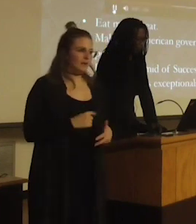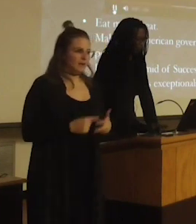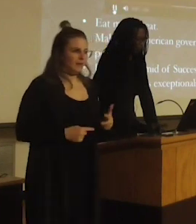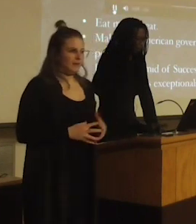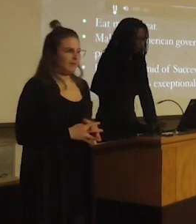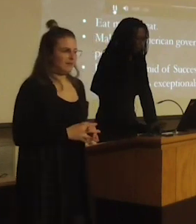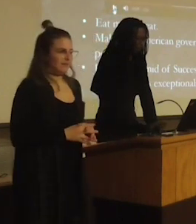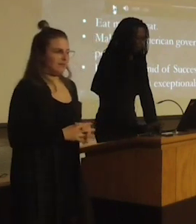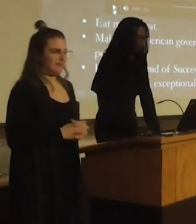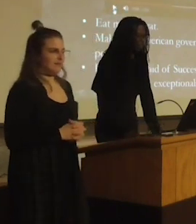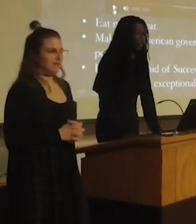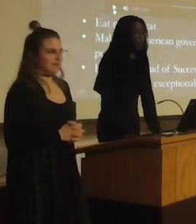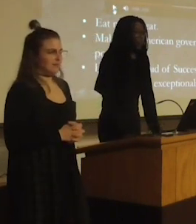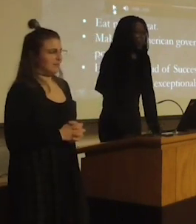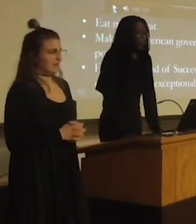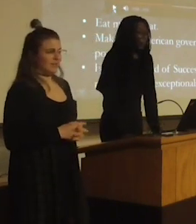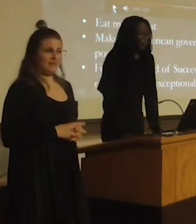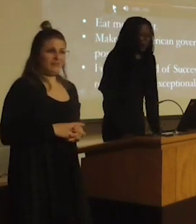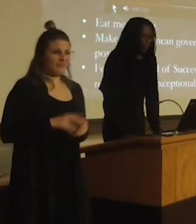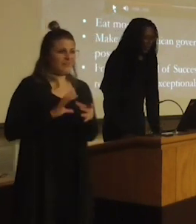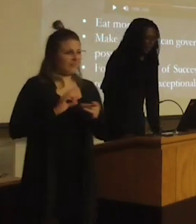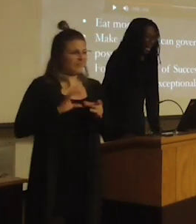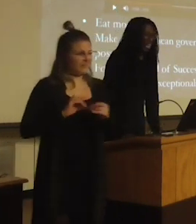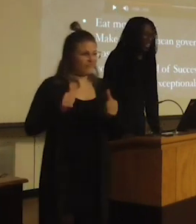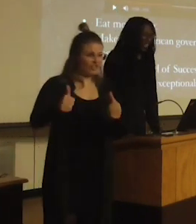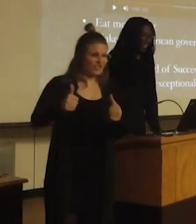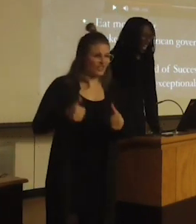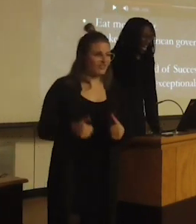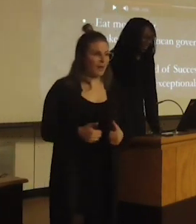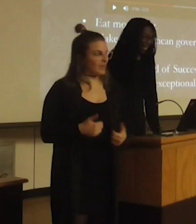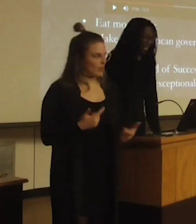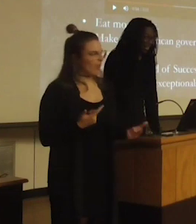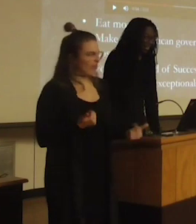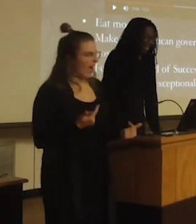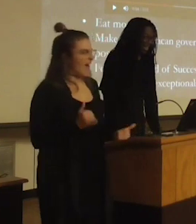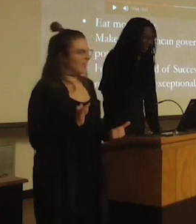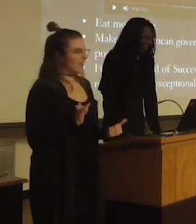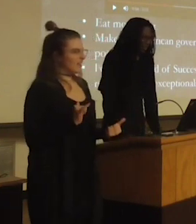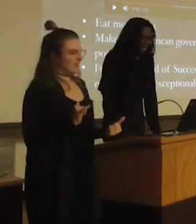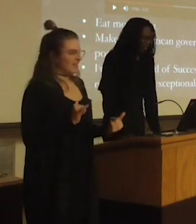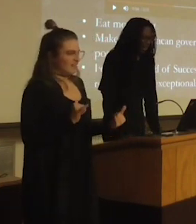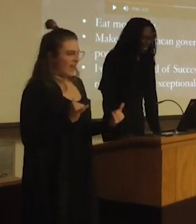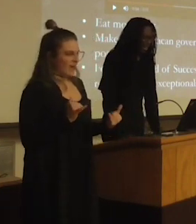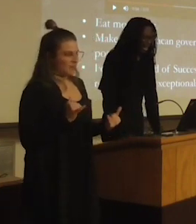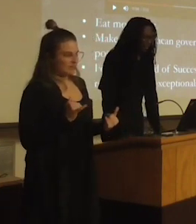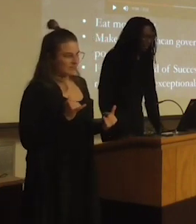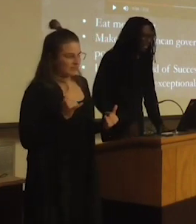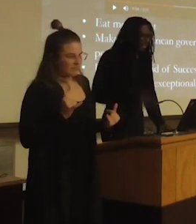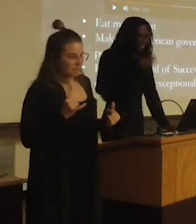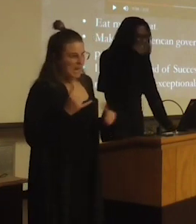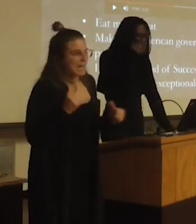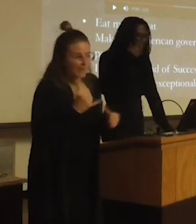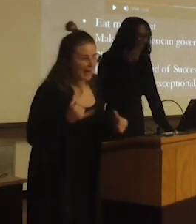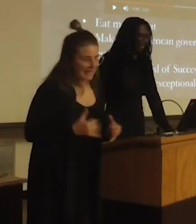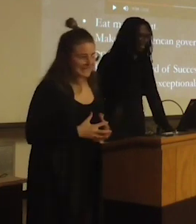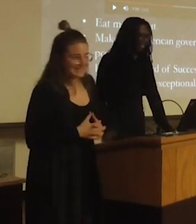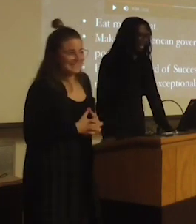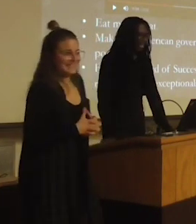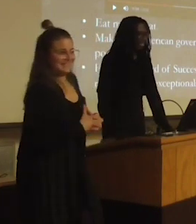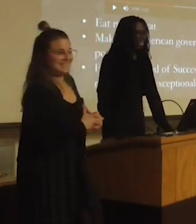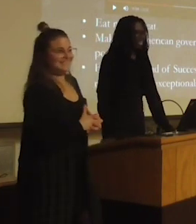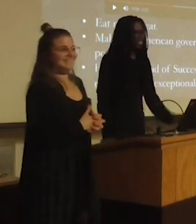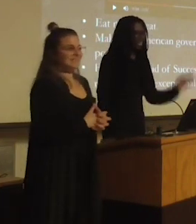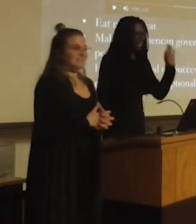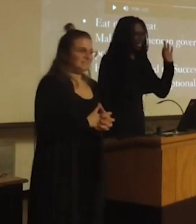Well stated. So, I know, laugh, like that was banana pants. So Sarah Palin,